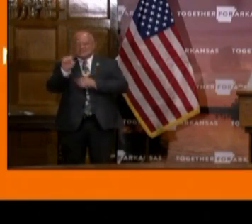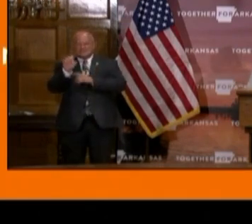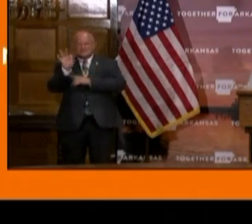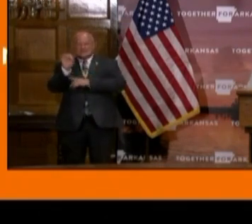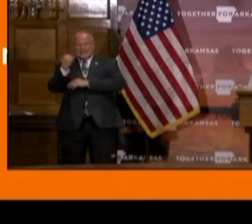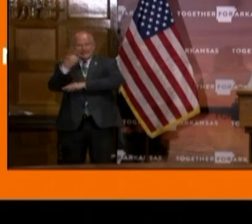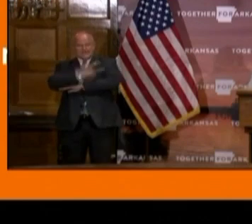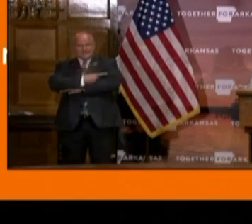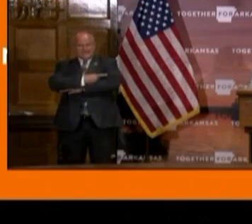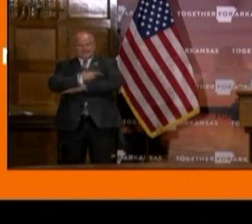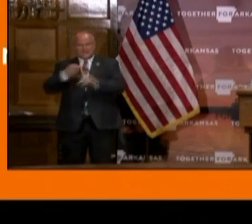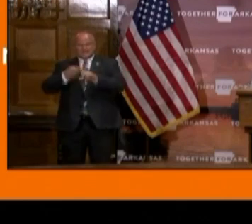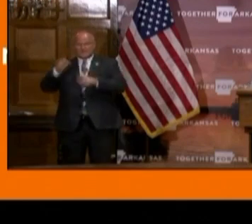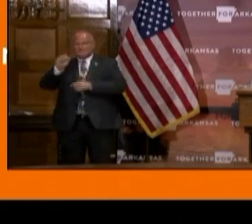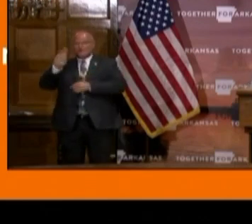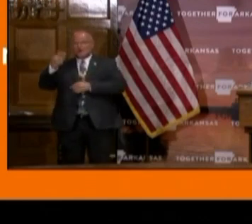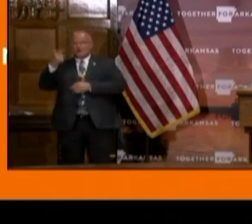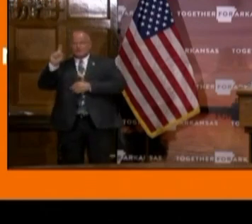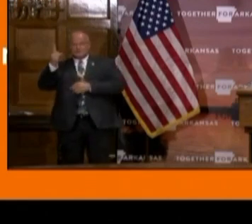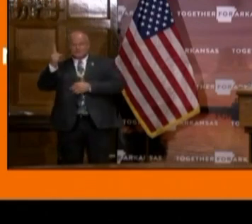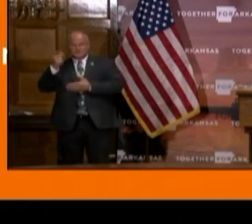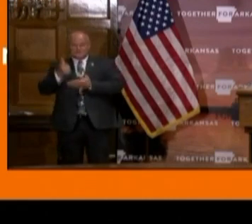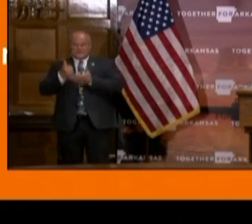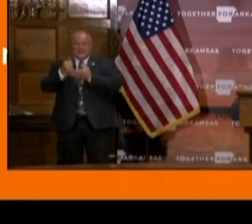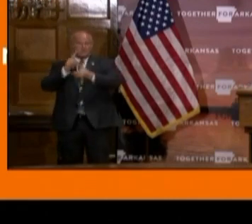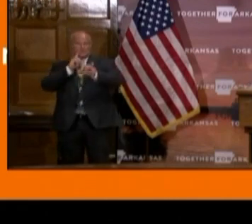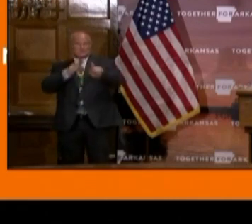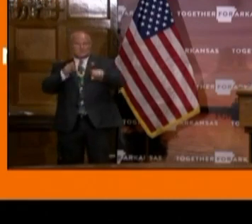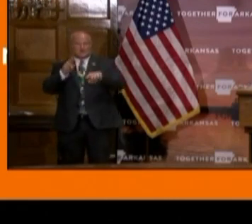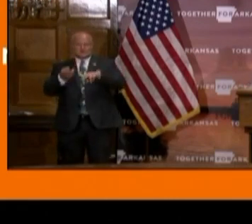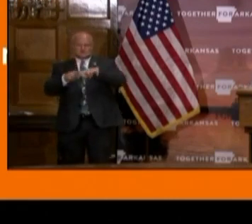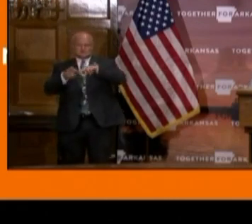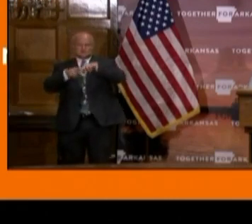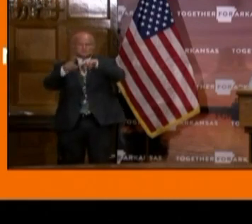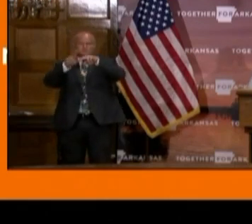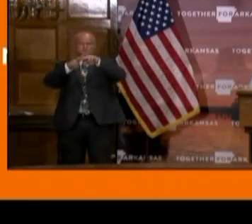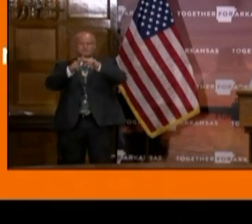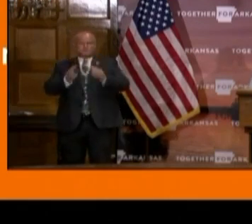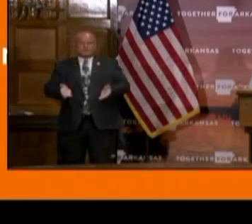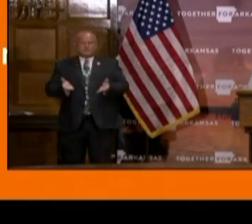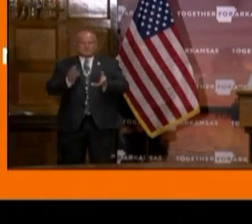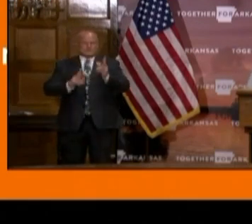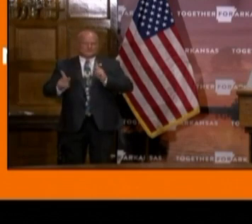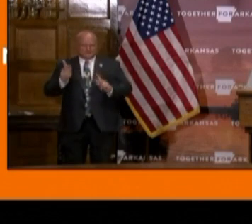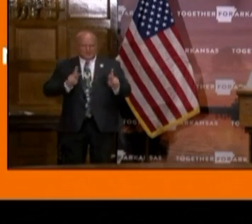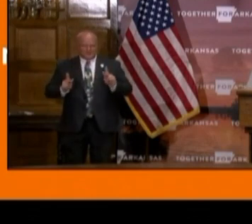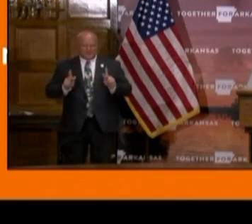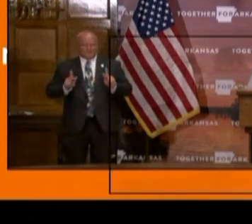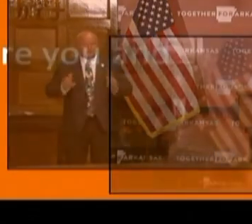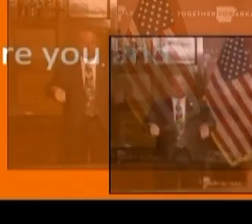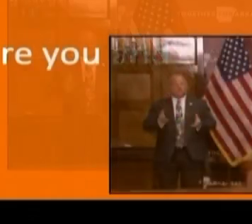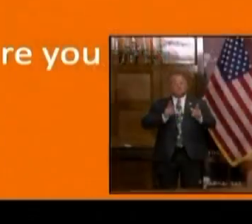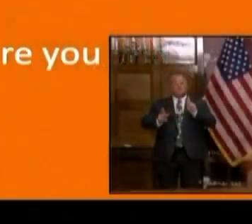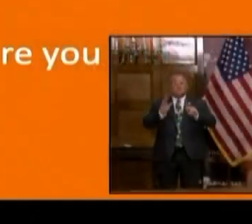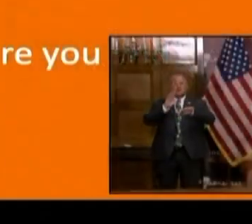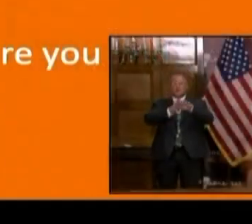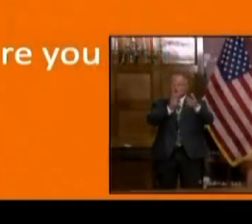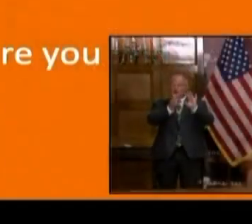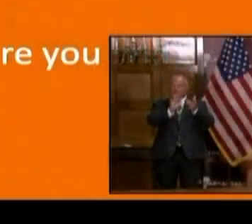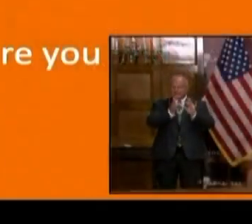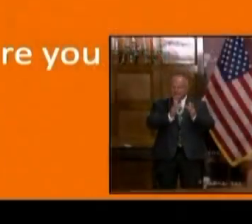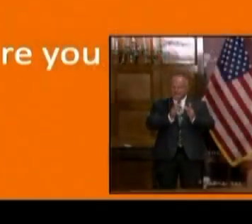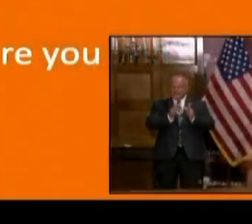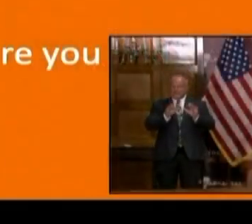a countdown from August 1st to help increase the response rate by encouraging people. We encourage people to go